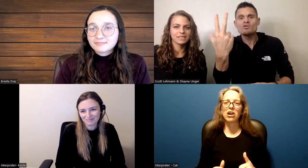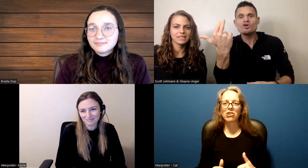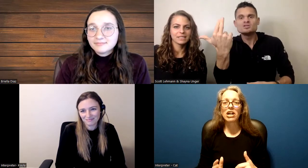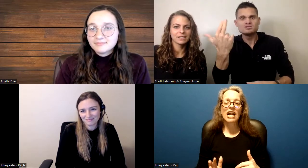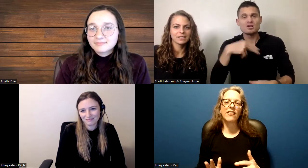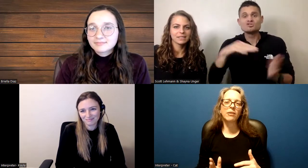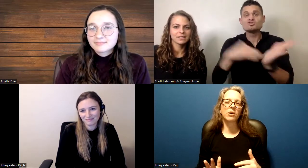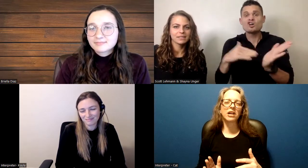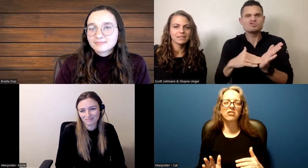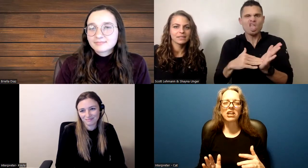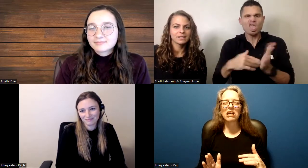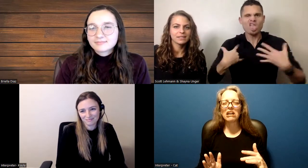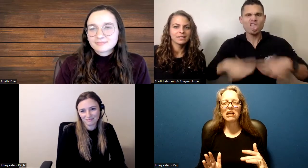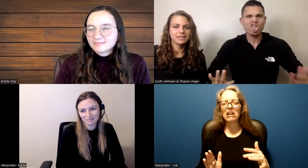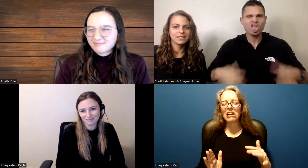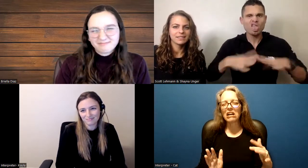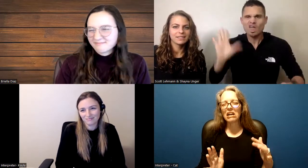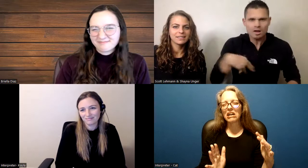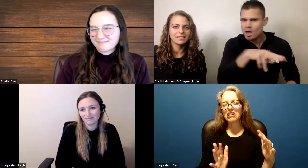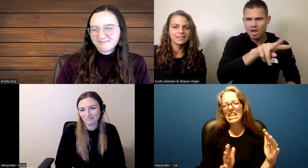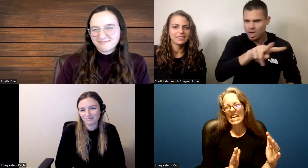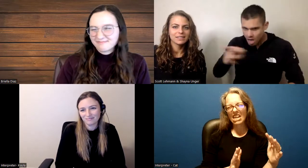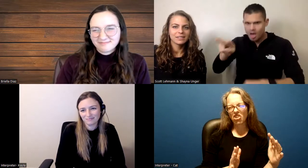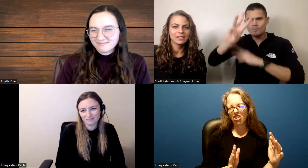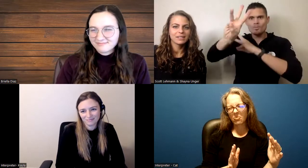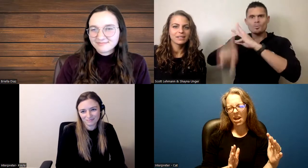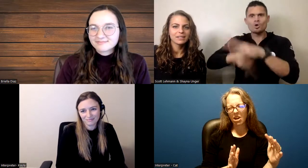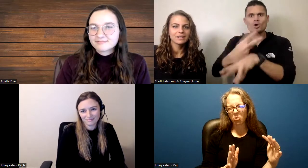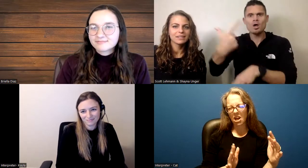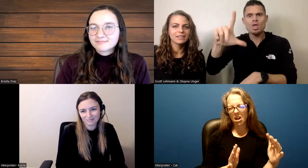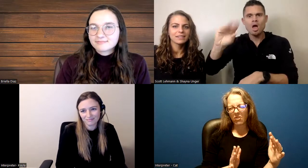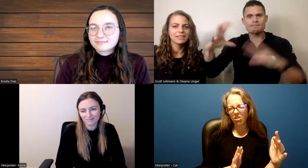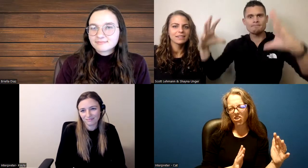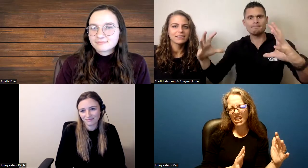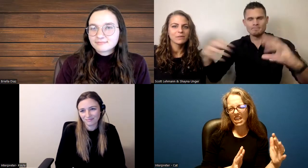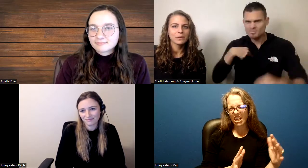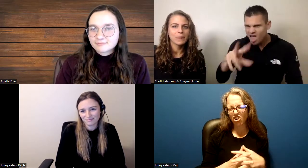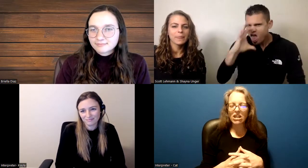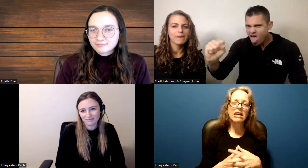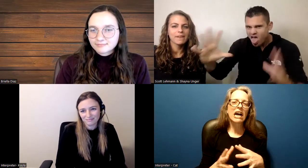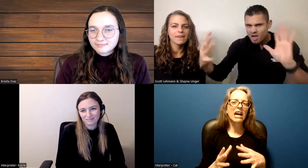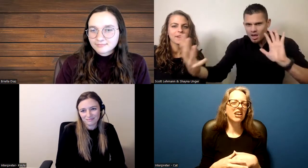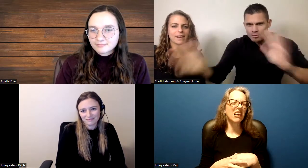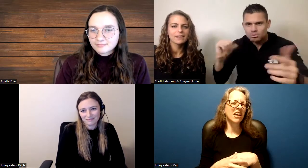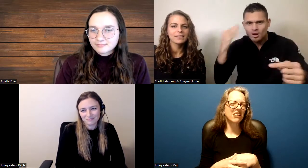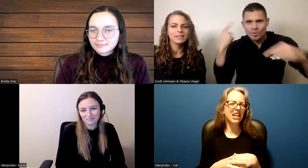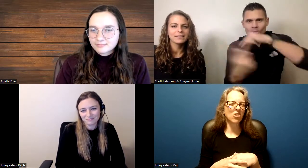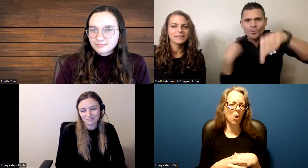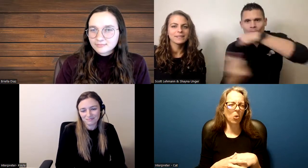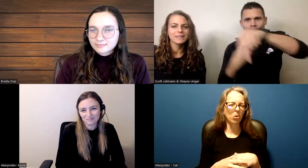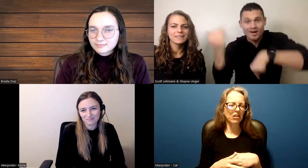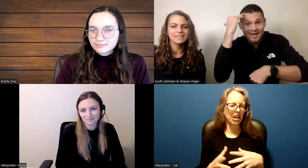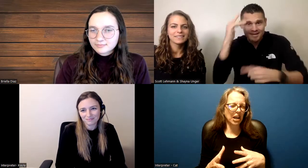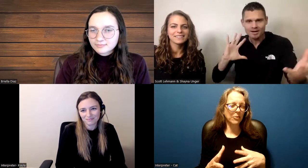going to be a doctor. And then when I was like a teenager, about 12, 13-ish, I was like,